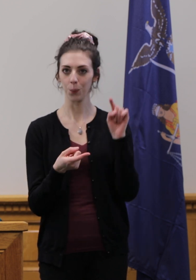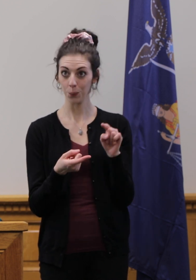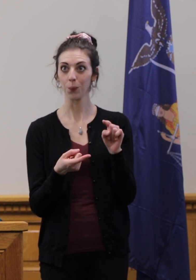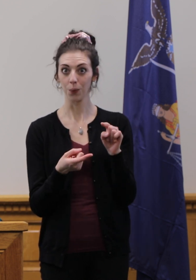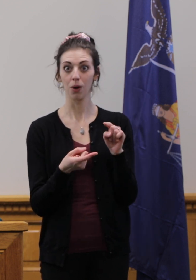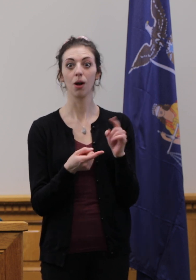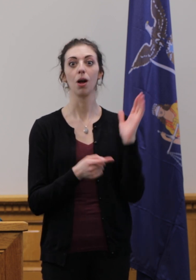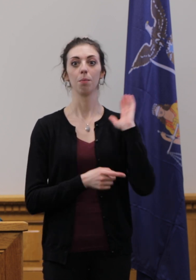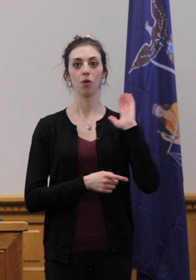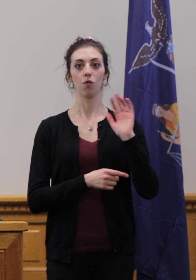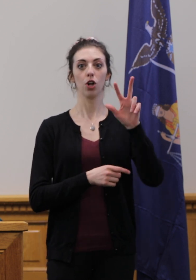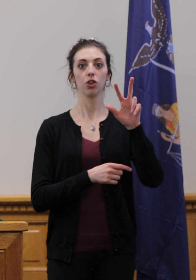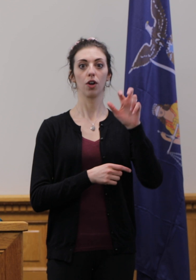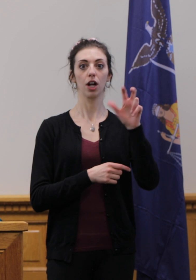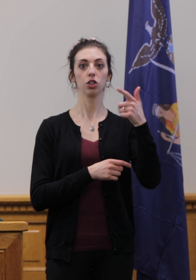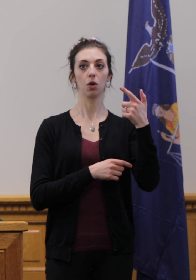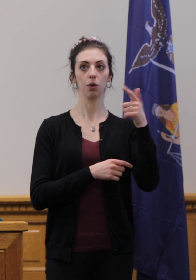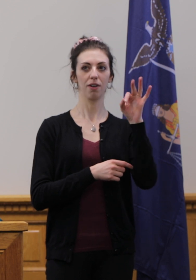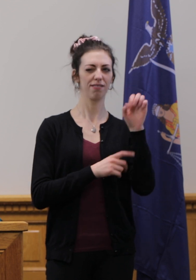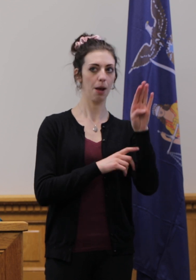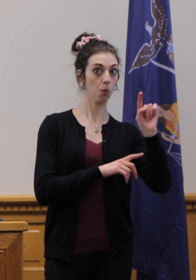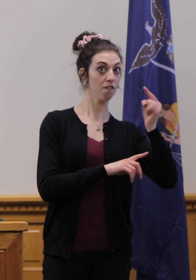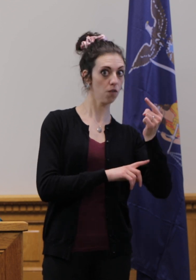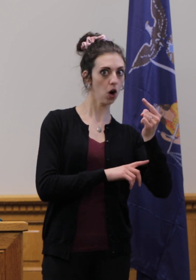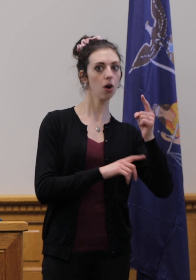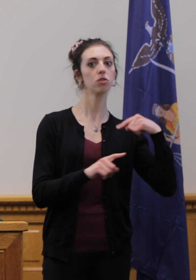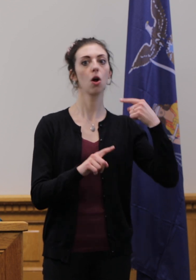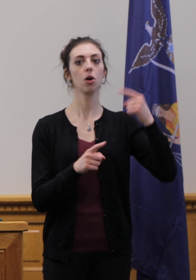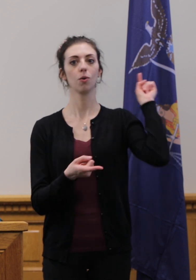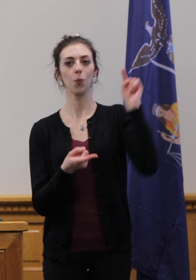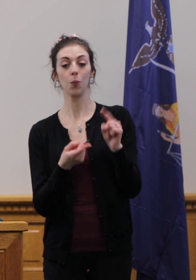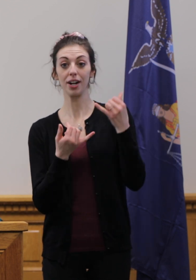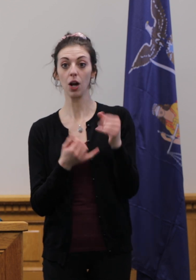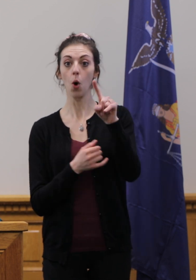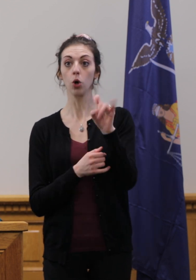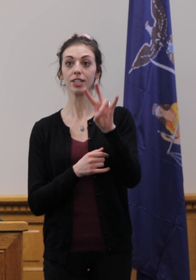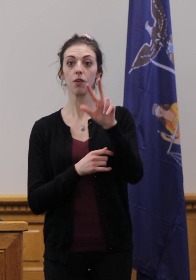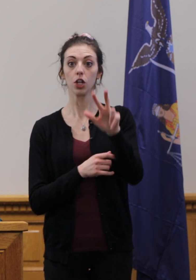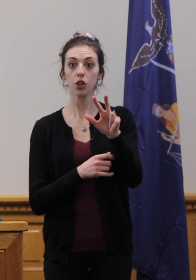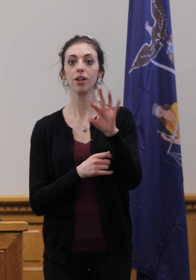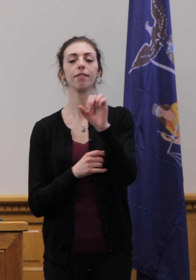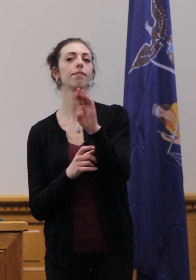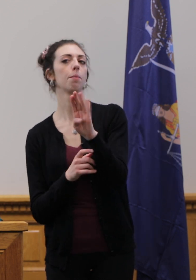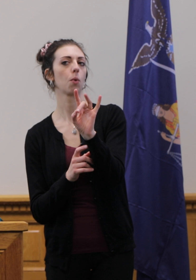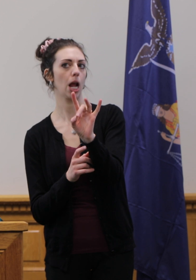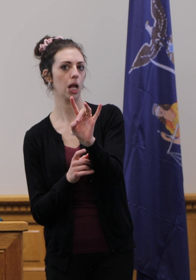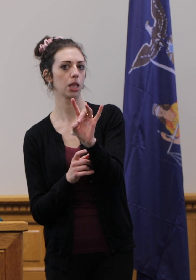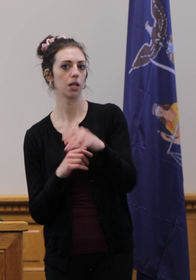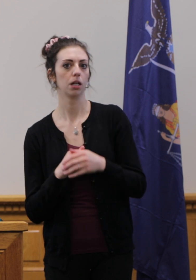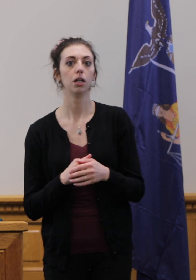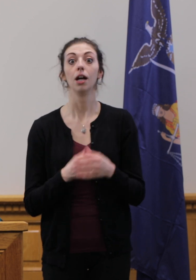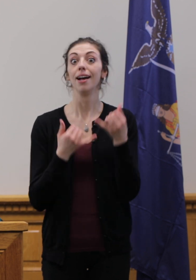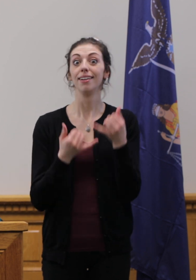from 321 on February 1st to 173 on February 8th